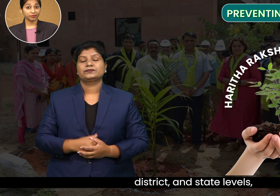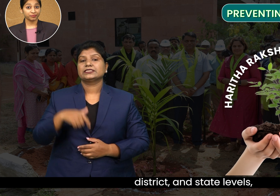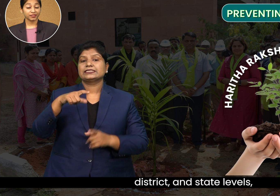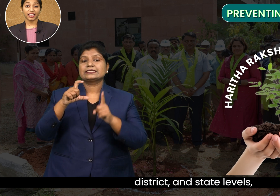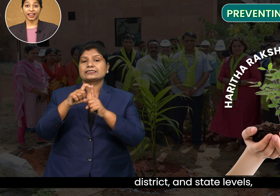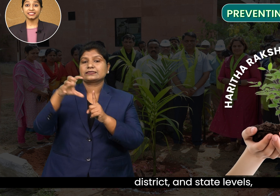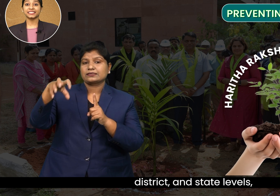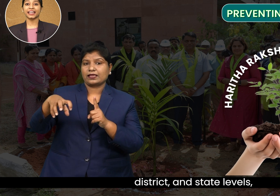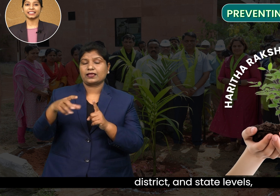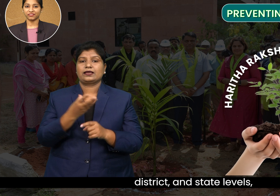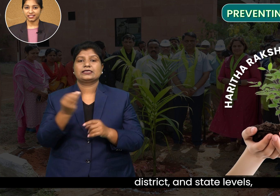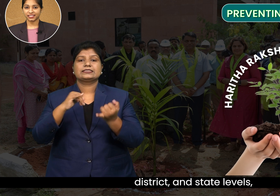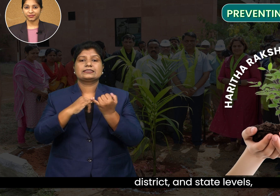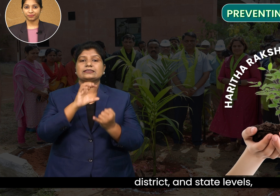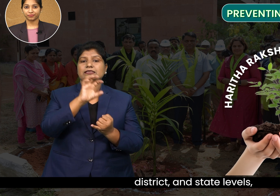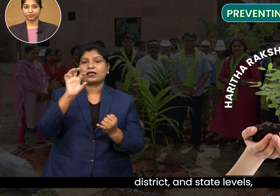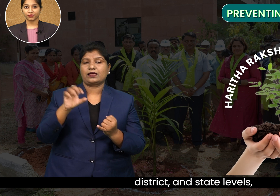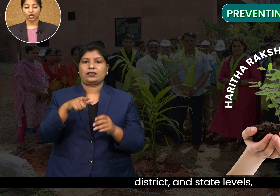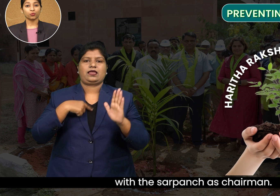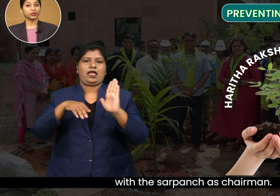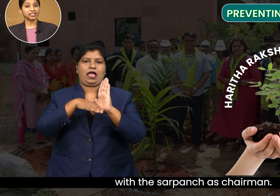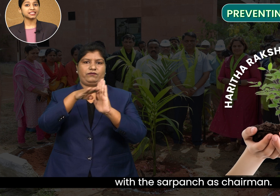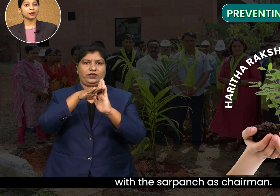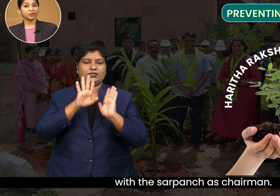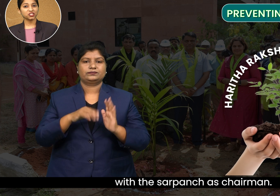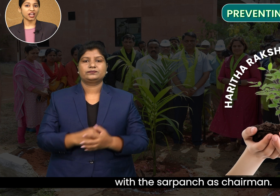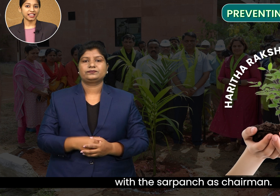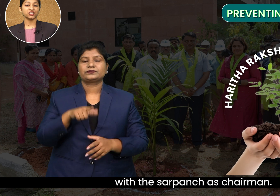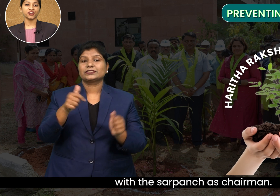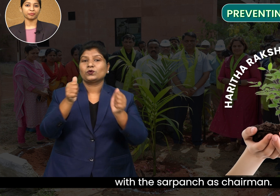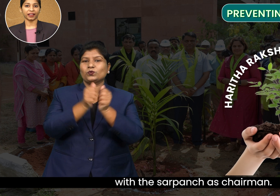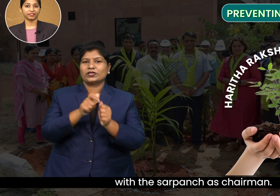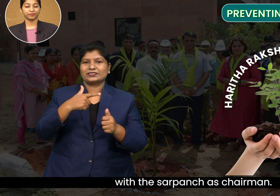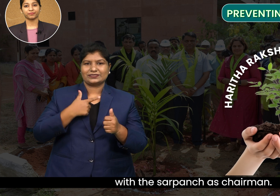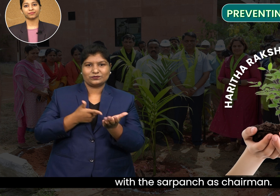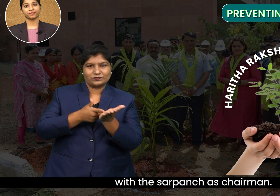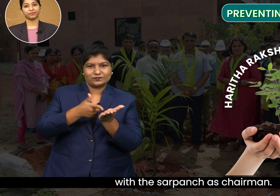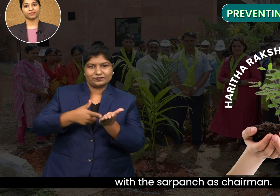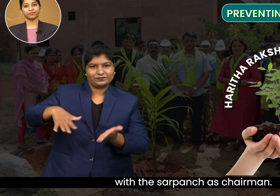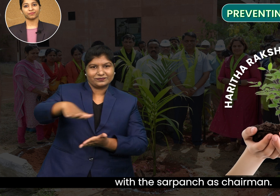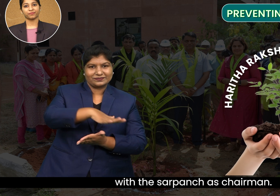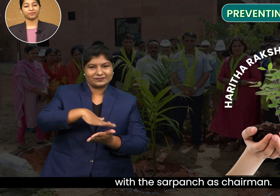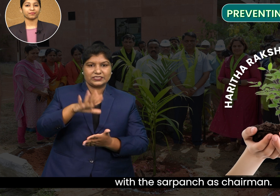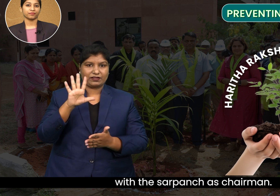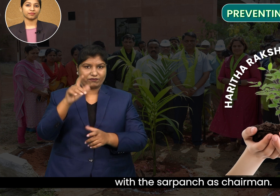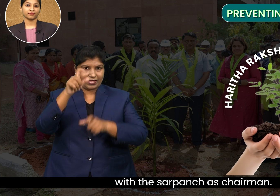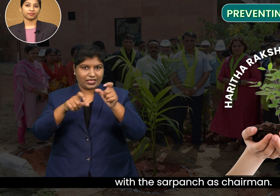district and state levels, with the Sarpanch as chairman.